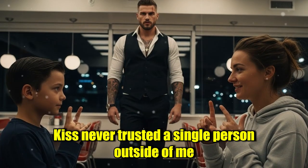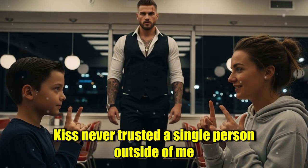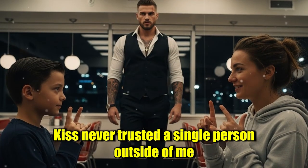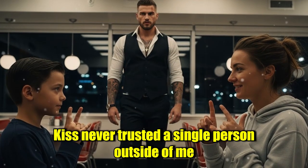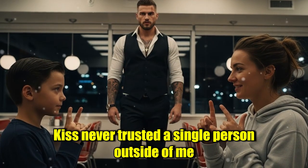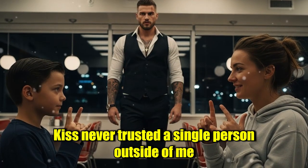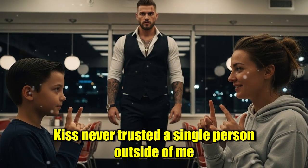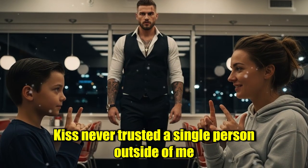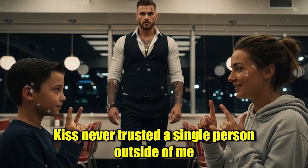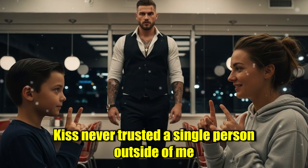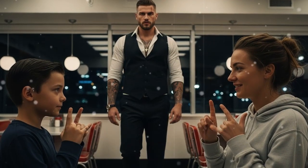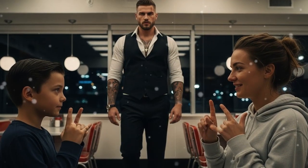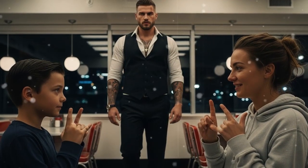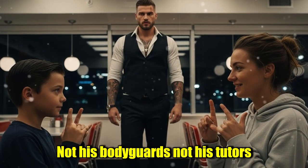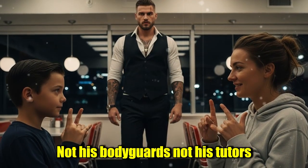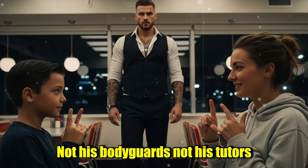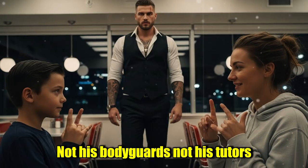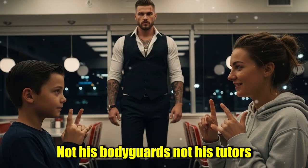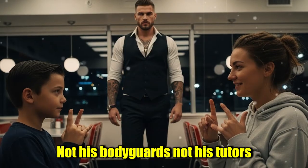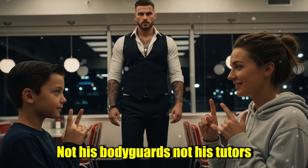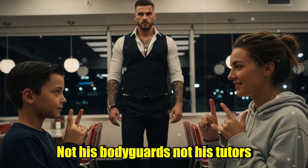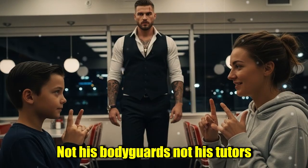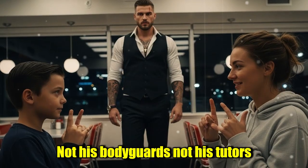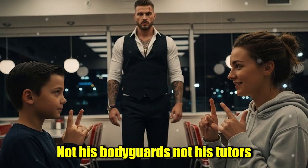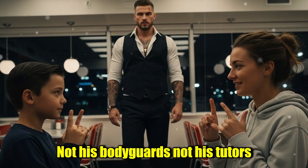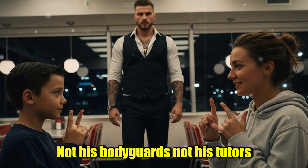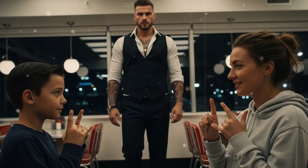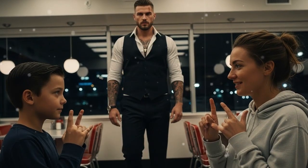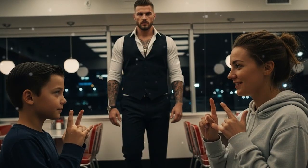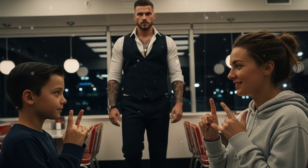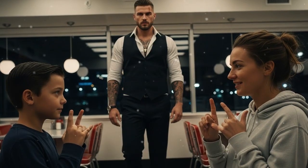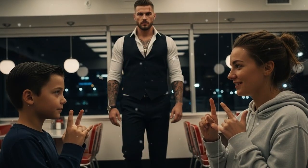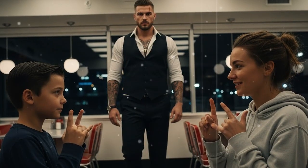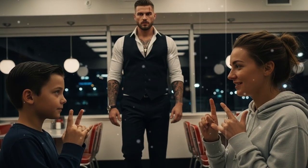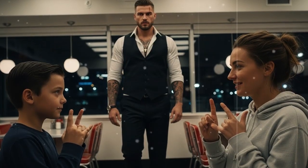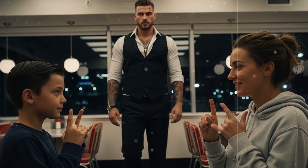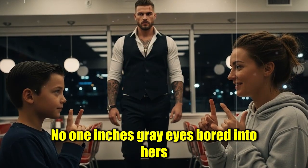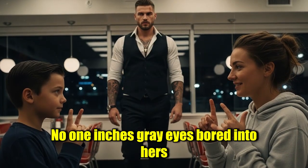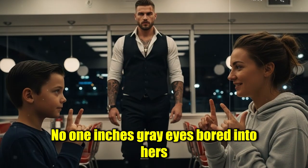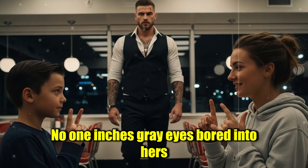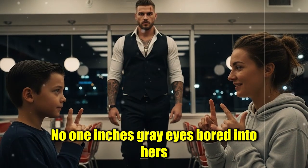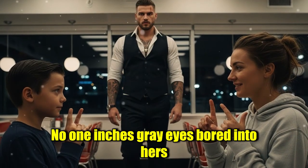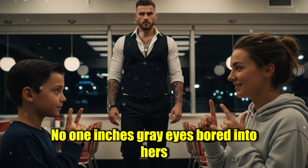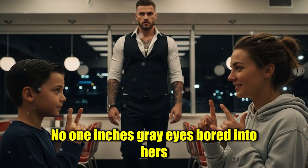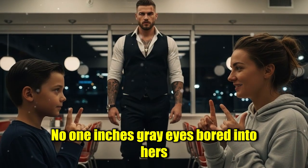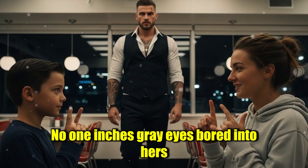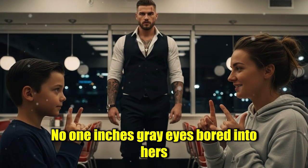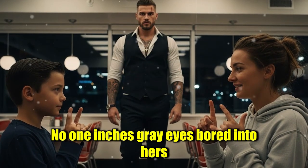a single person outside of me. Not his bodyguards, not his tutors, not his nannies. No 1 inch his gray eyes bored